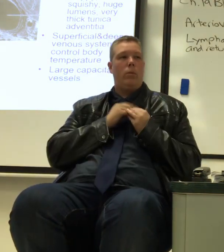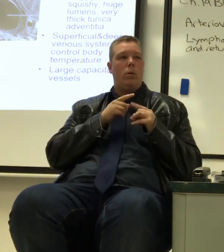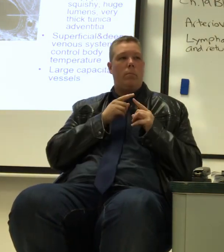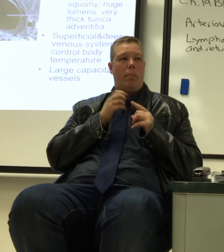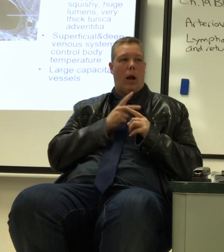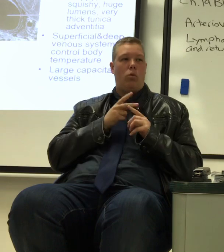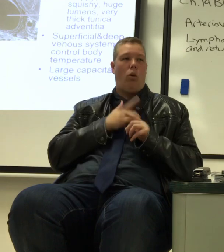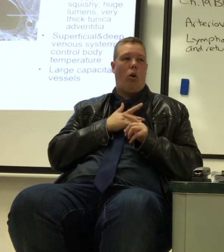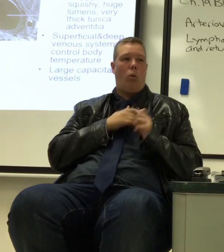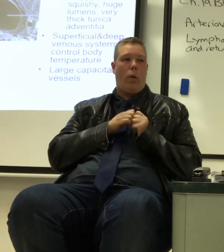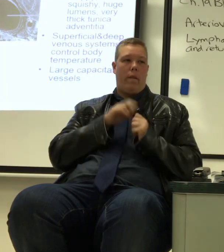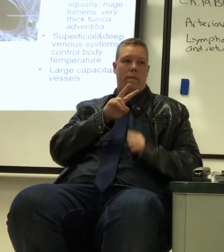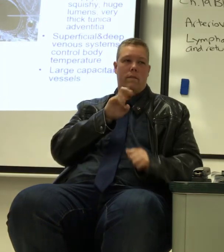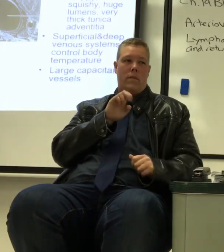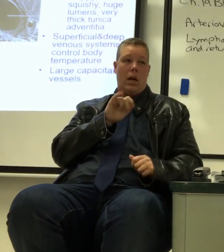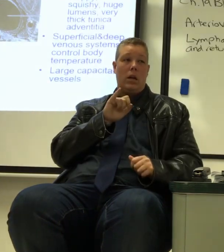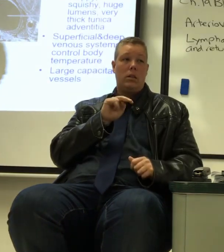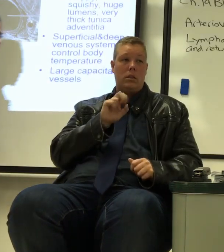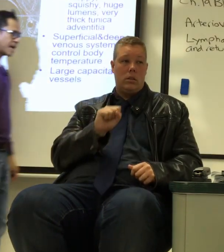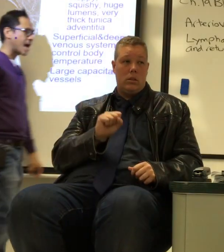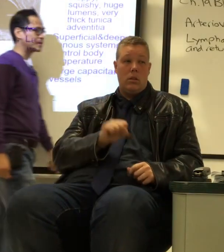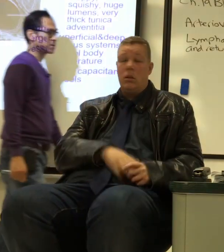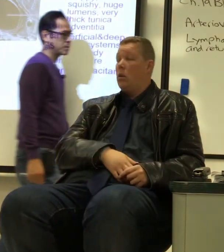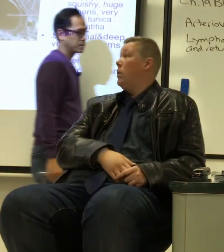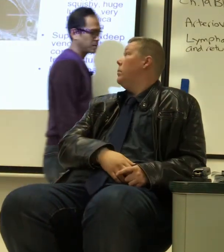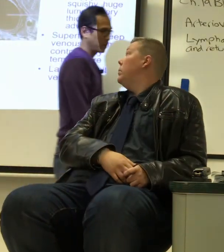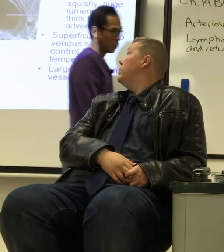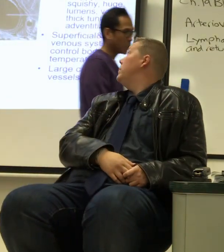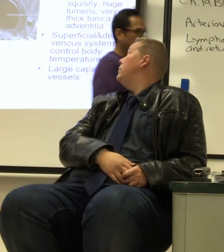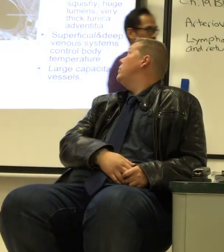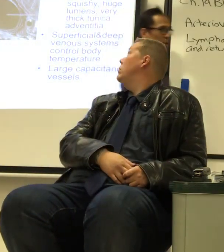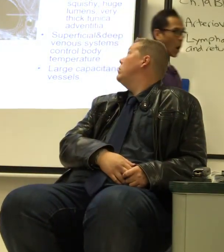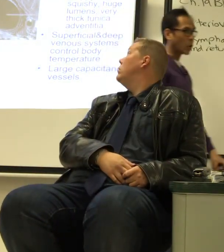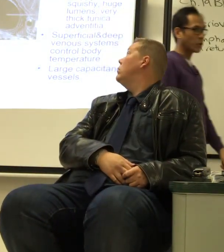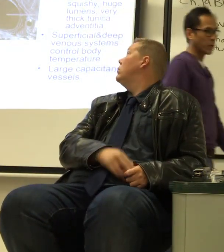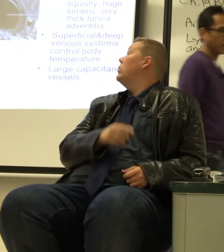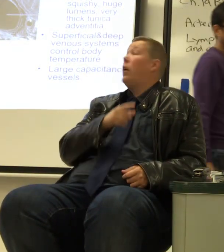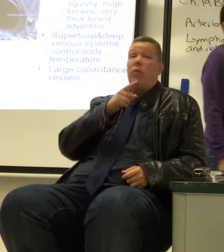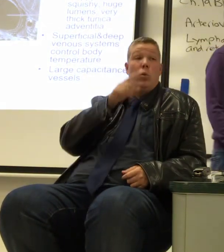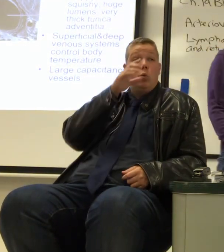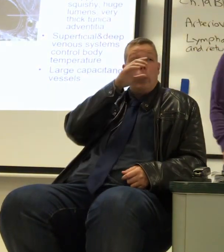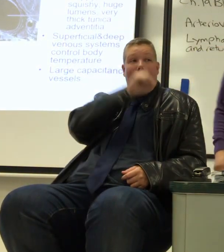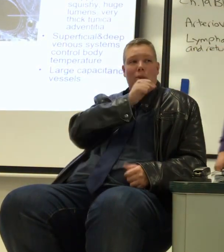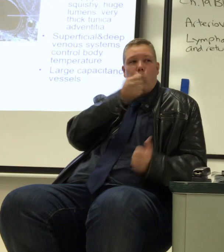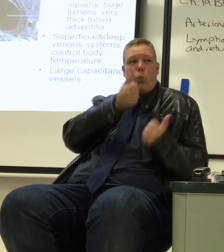view, which is unlabeled, I mean, if you had to guess, which is the artery,